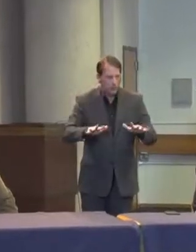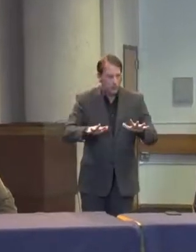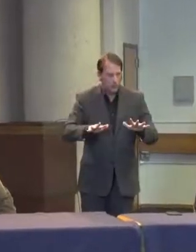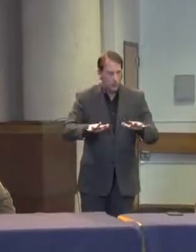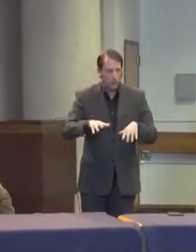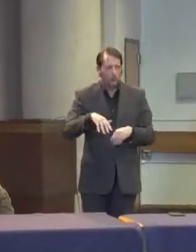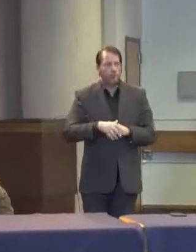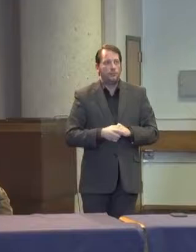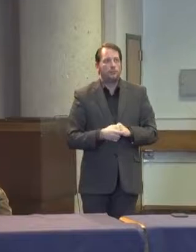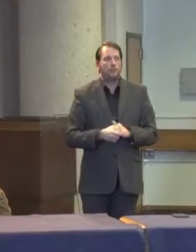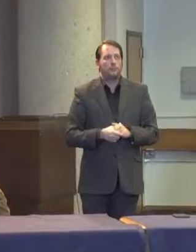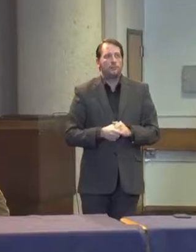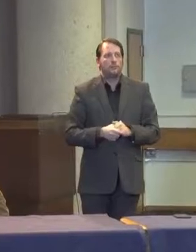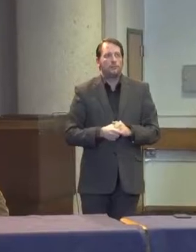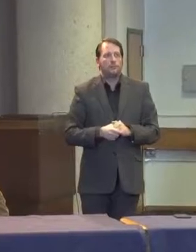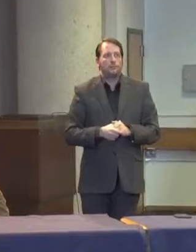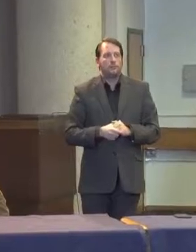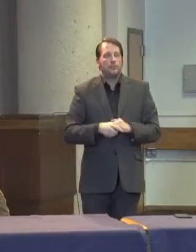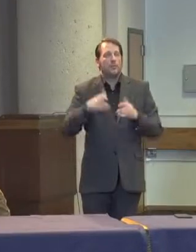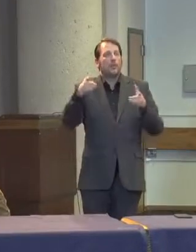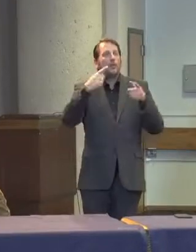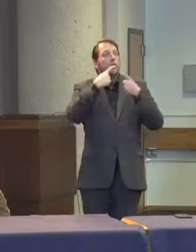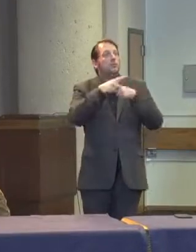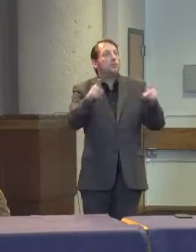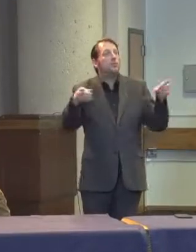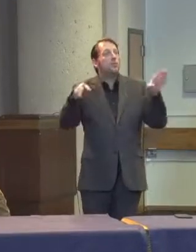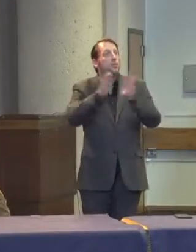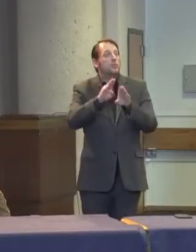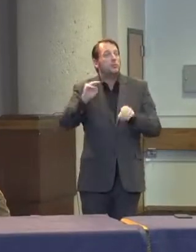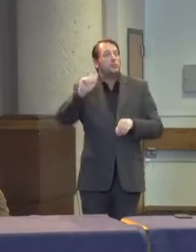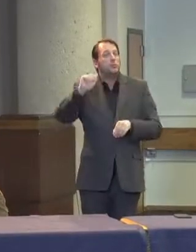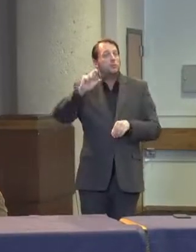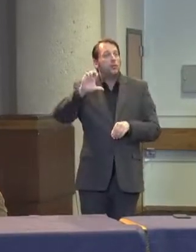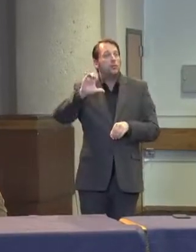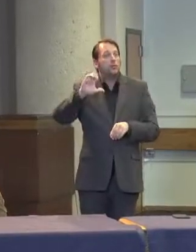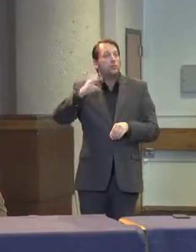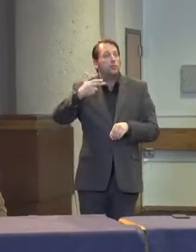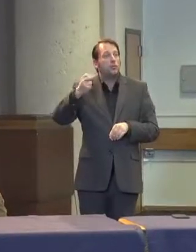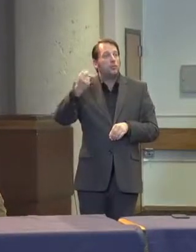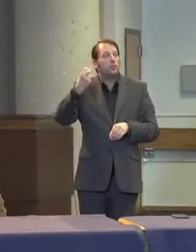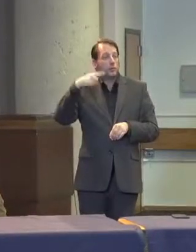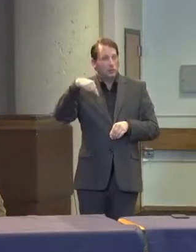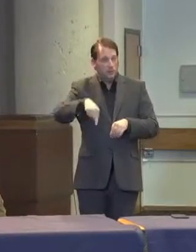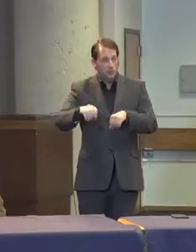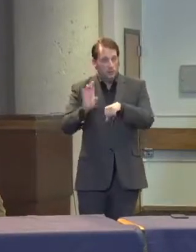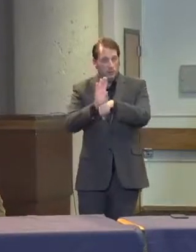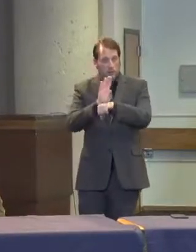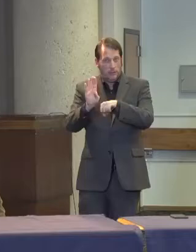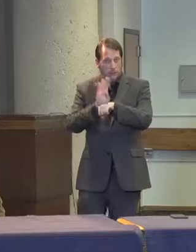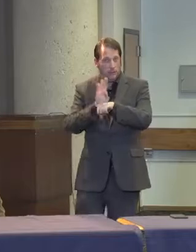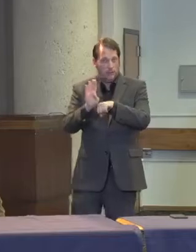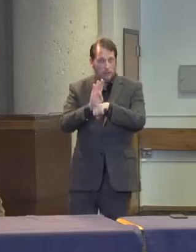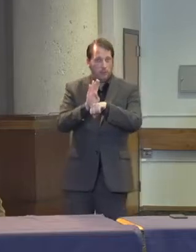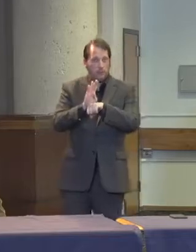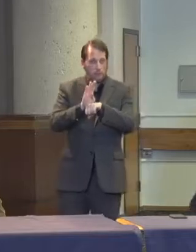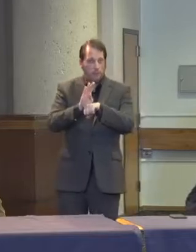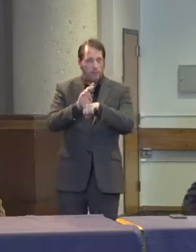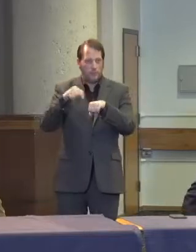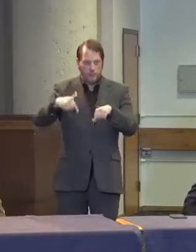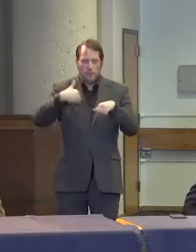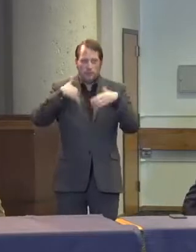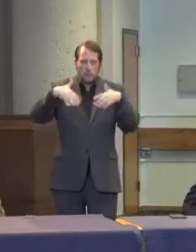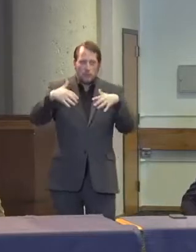Salmon announced the closure on March 12th, I was sitting here in this building with the county executive. She said we were having an emergency closure, just